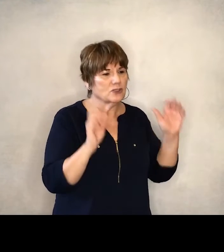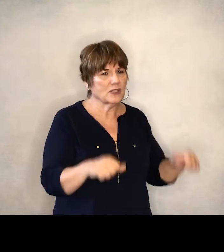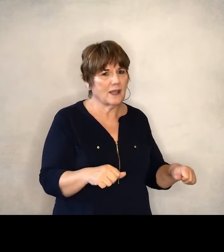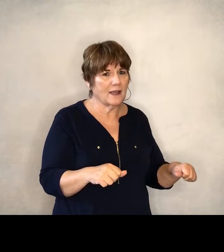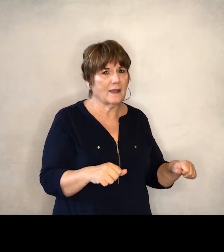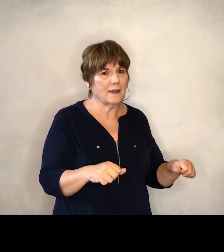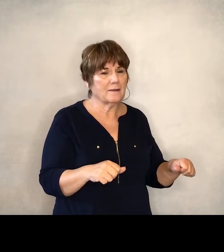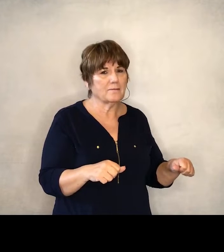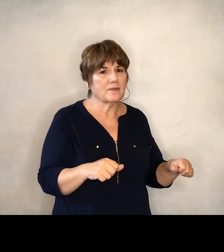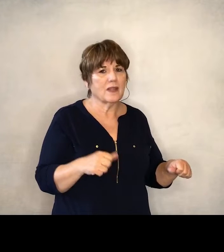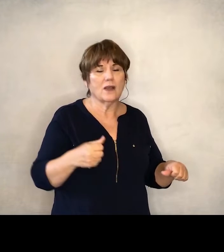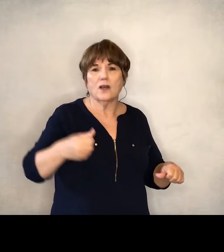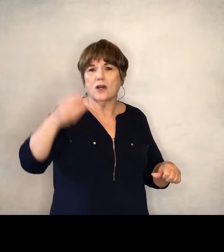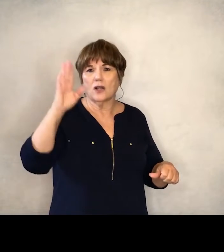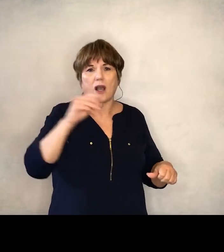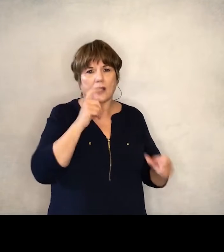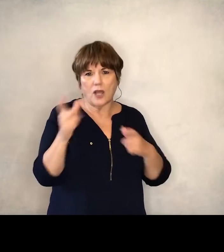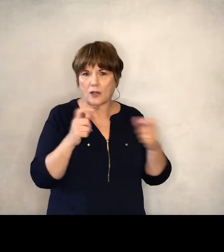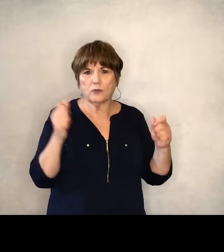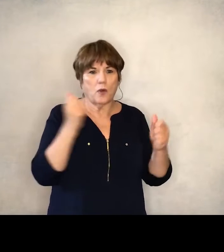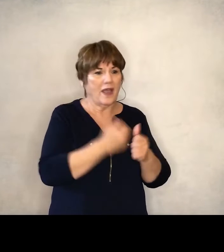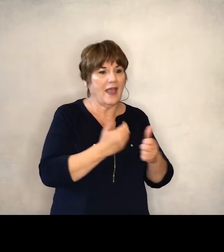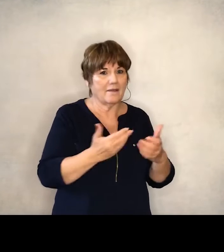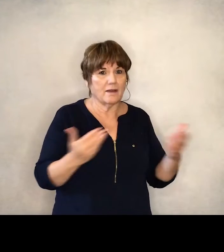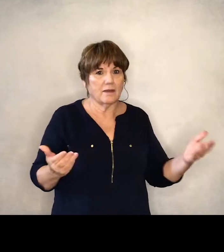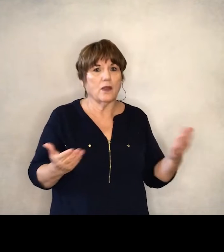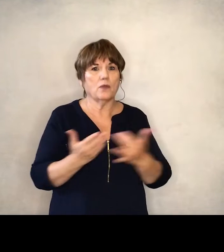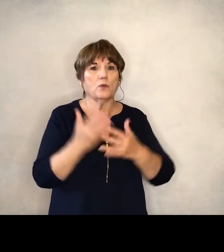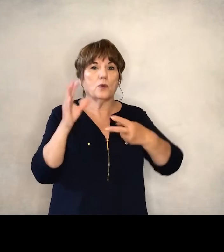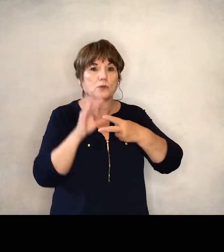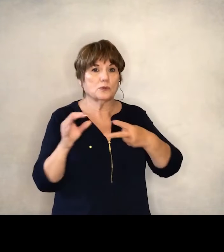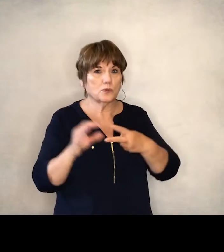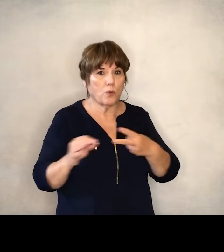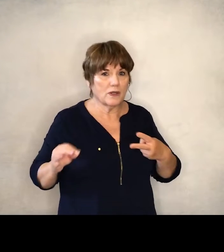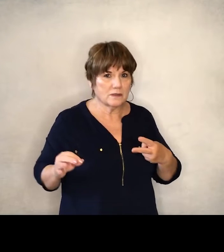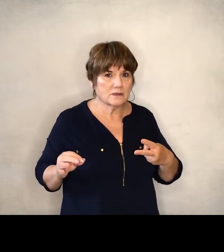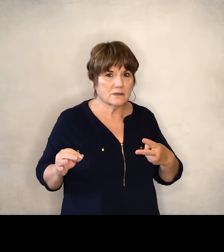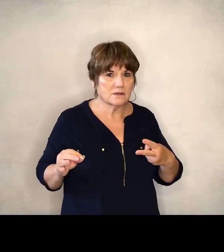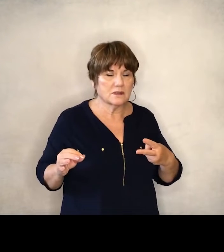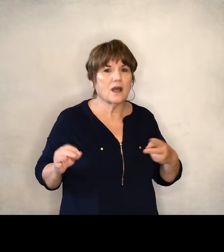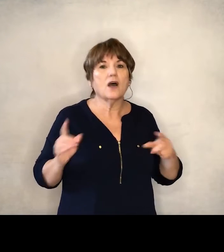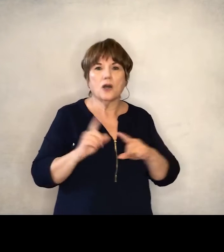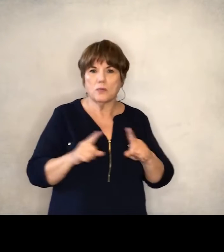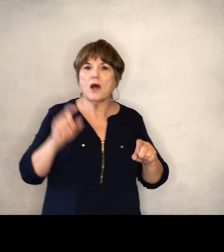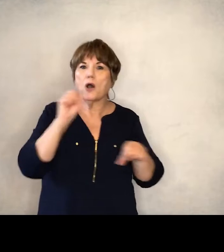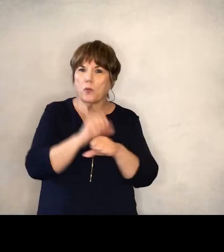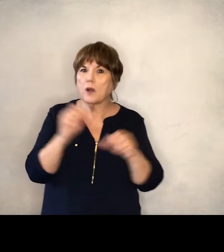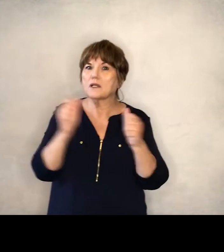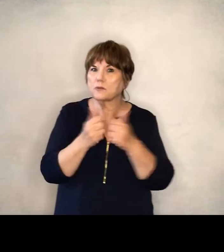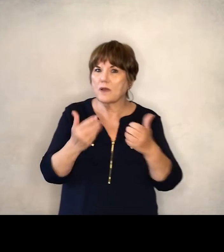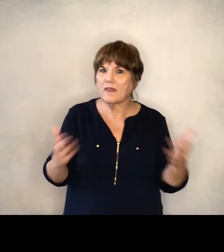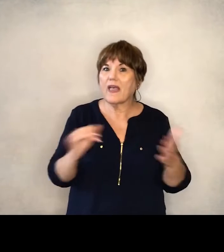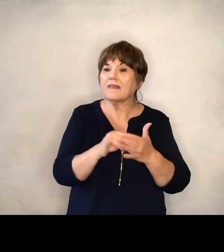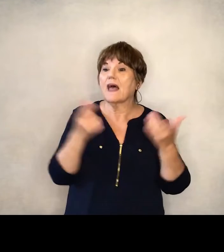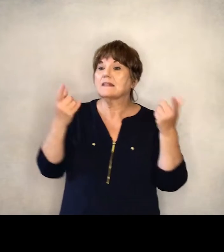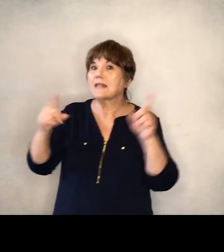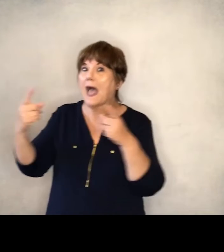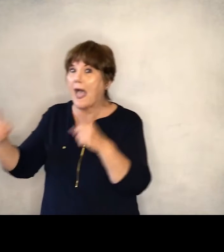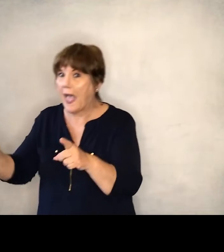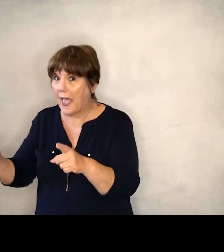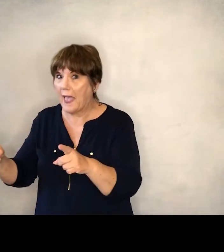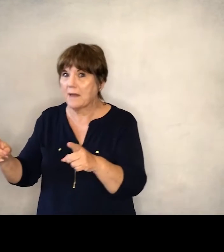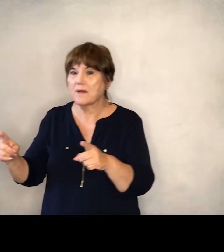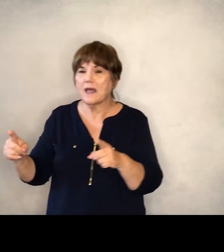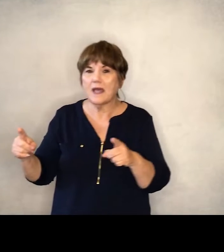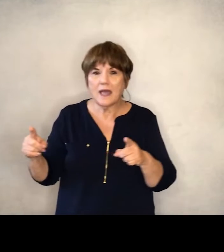does not control everything by choice, but He works with the things that happen and molds them together in His